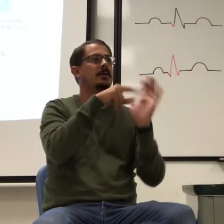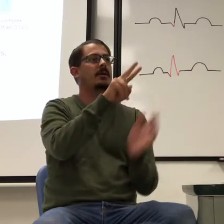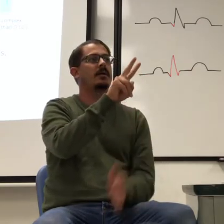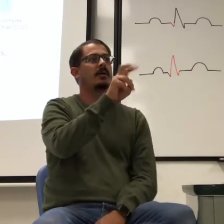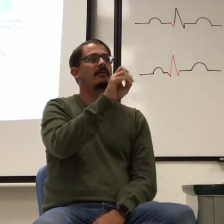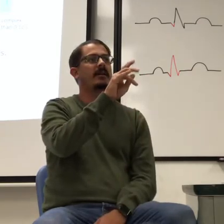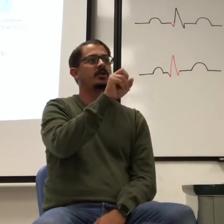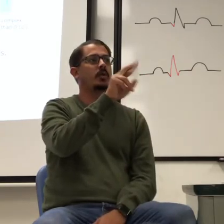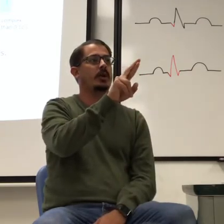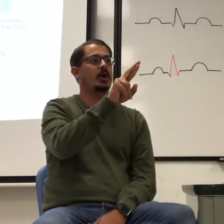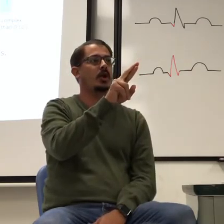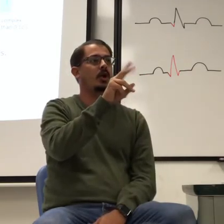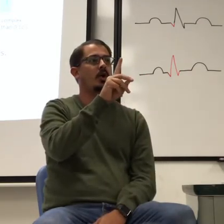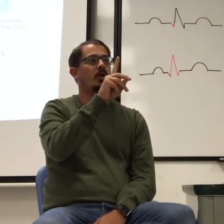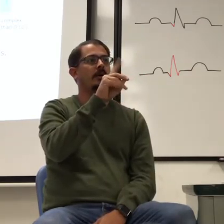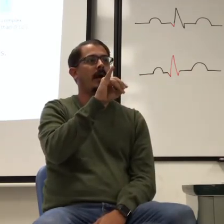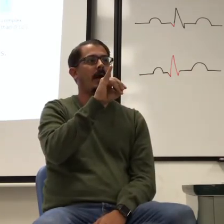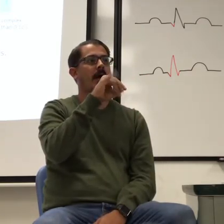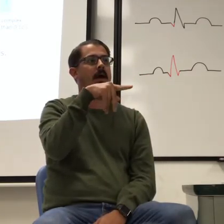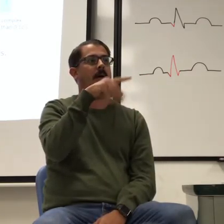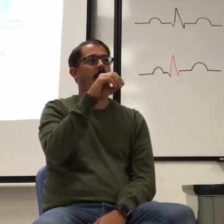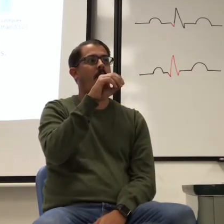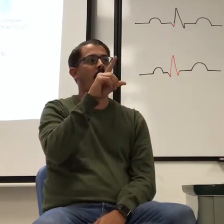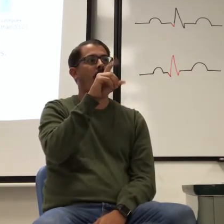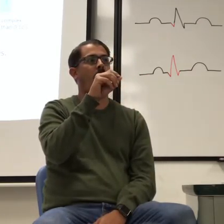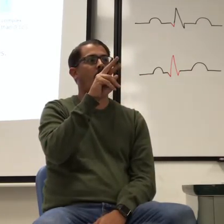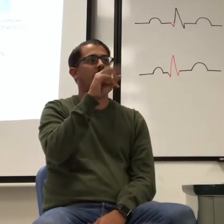ventricular depolarization.